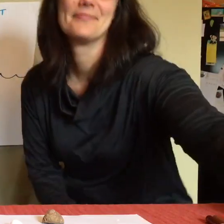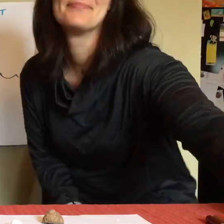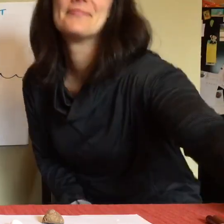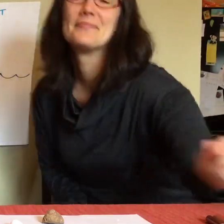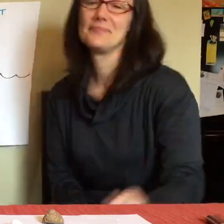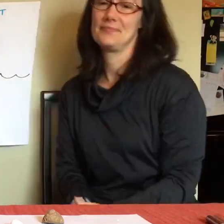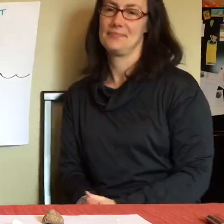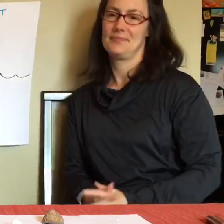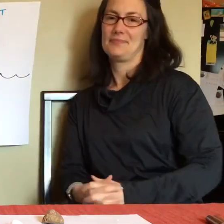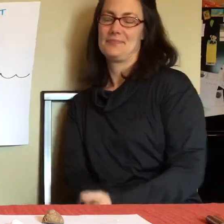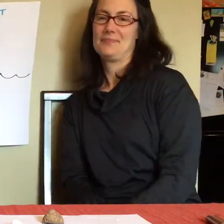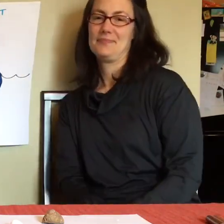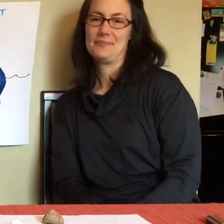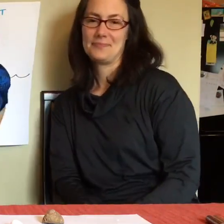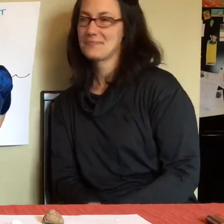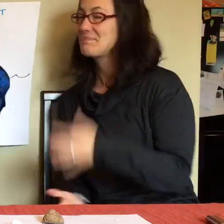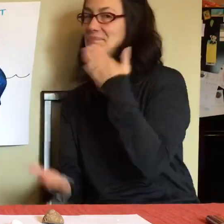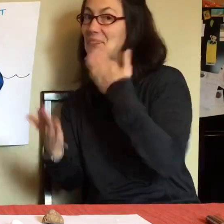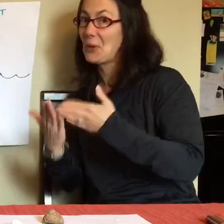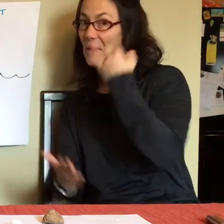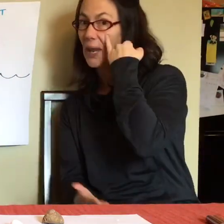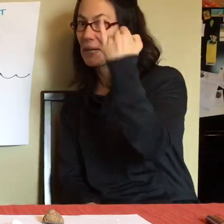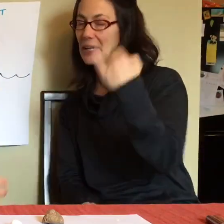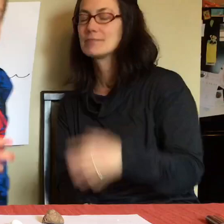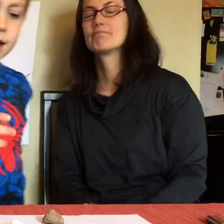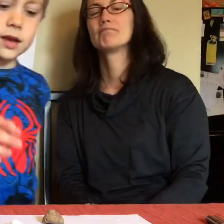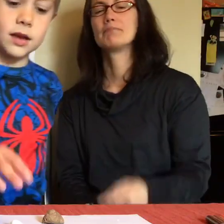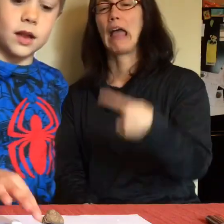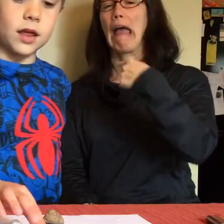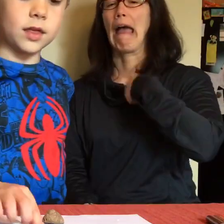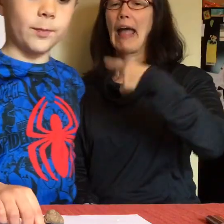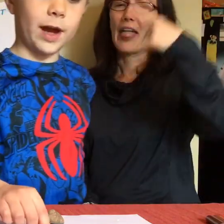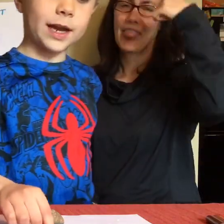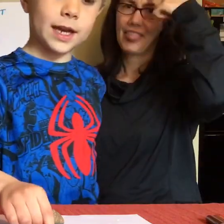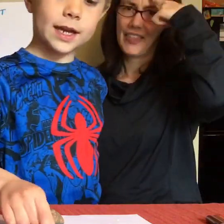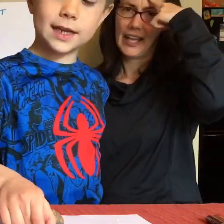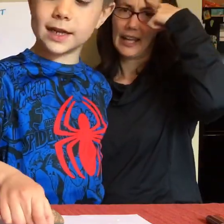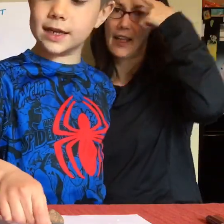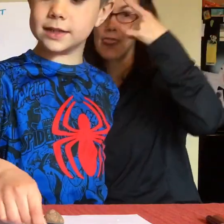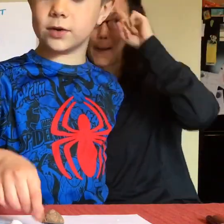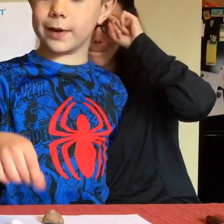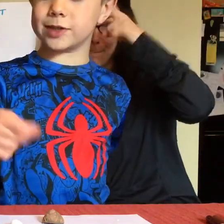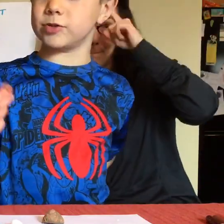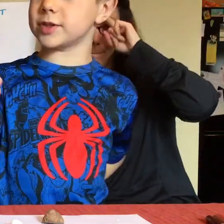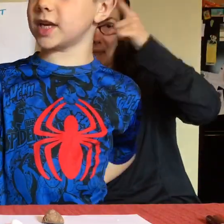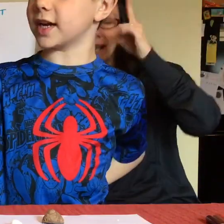So Good idea. I think the penny is going to sink.